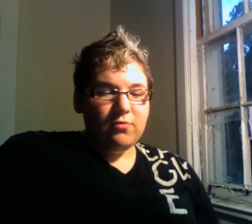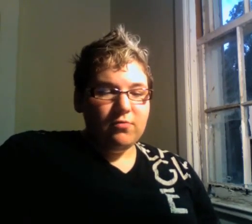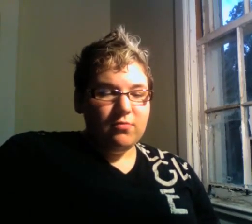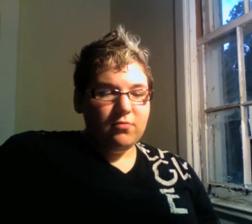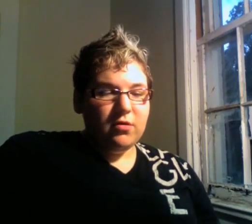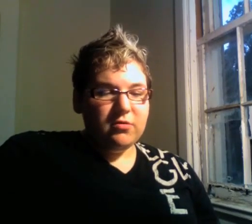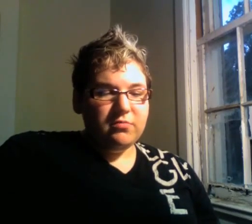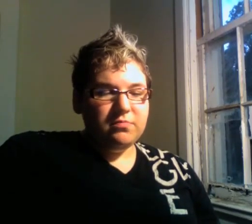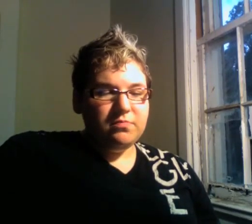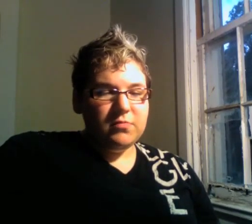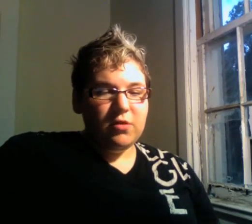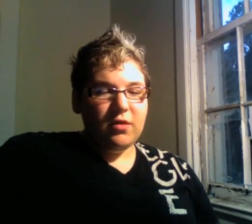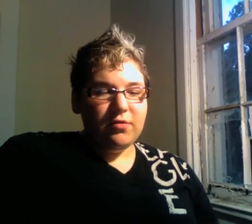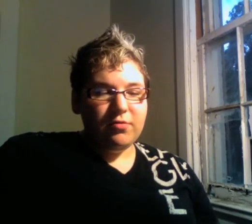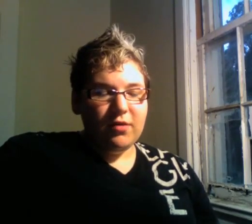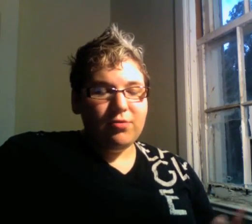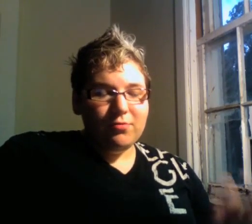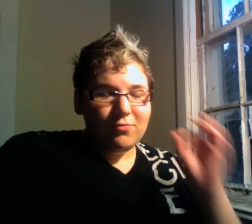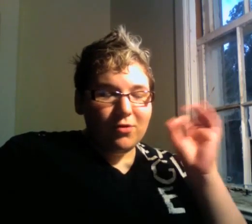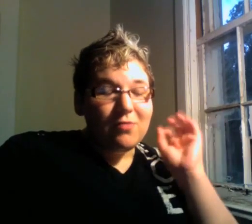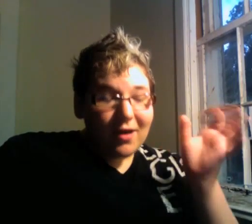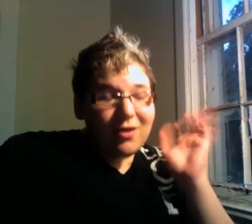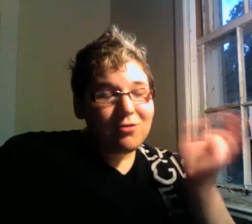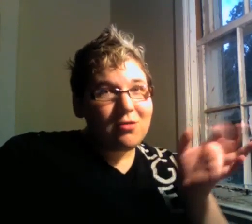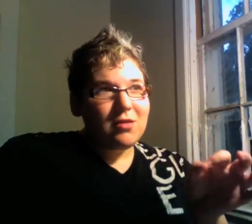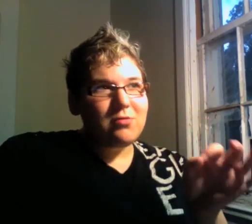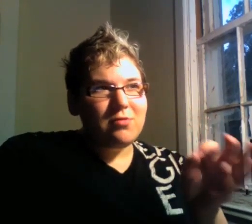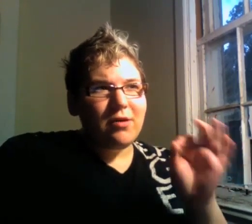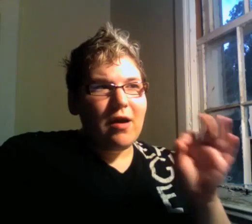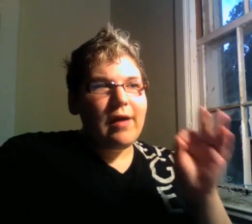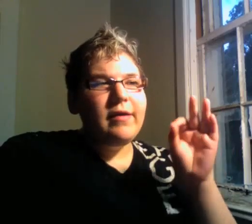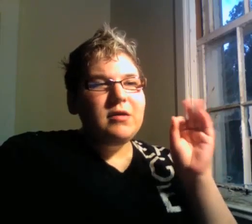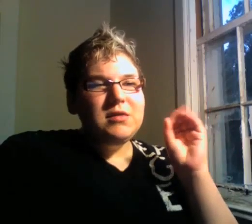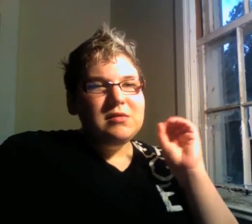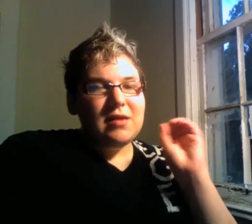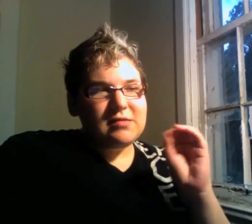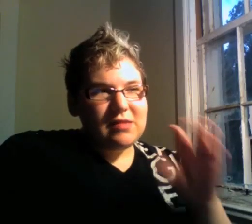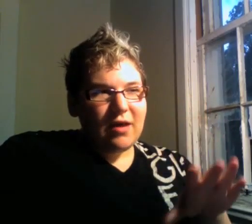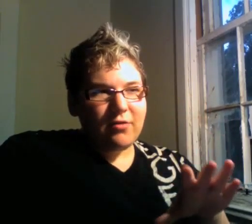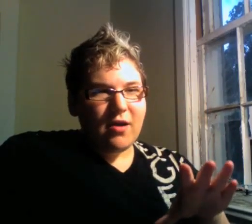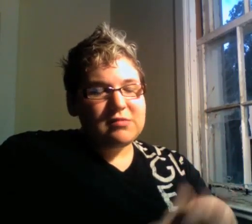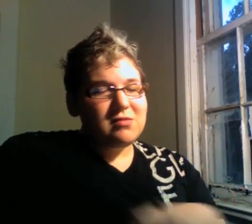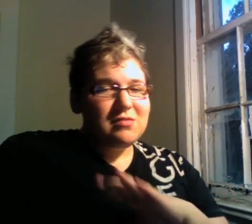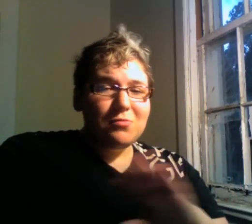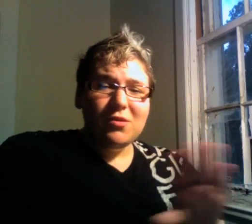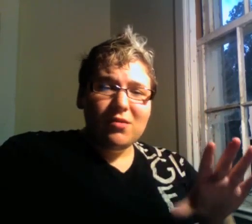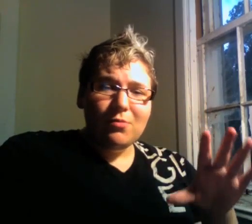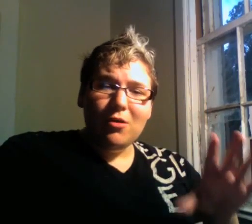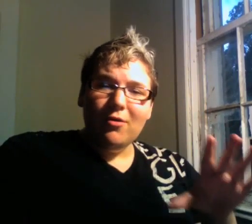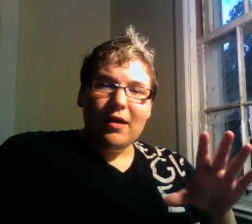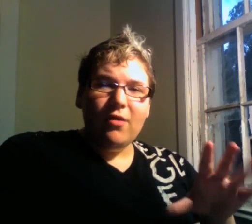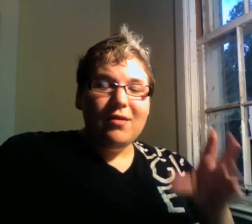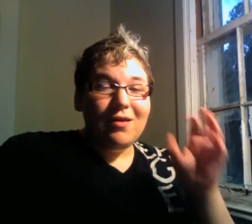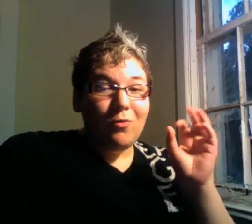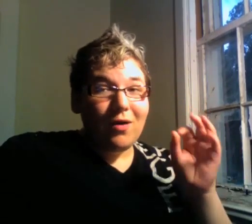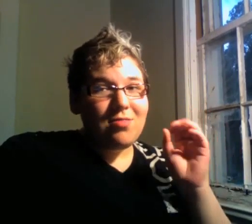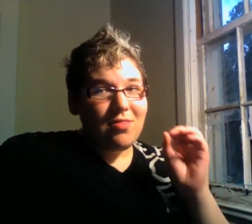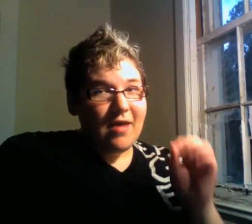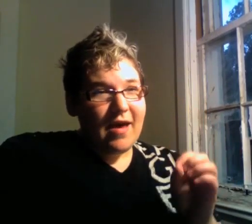um looking like you're like you're looking through their eye that has cataracts and it's completely blurred out and I want that